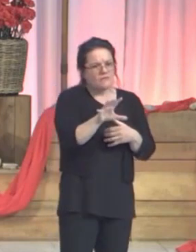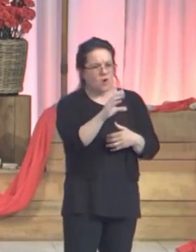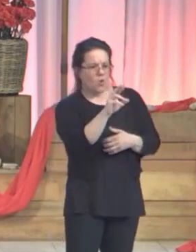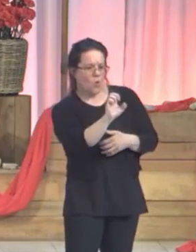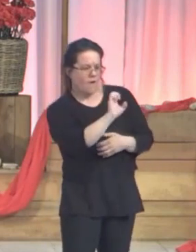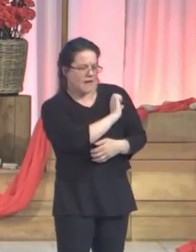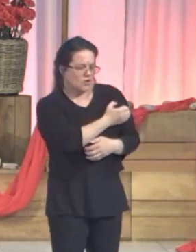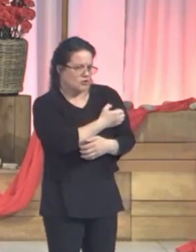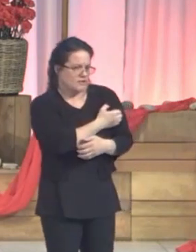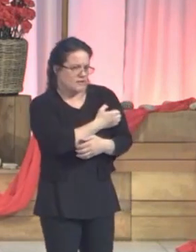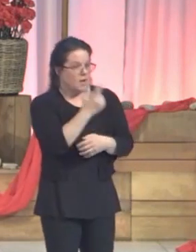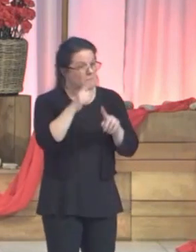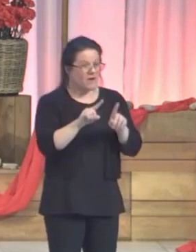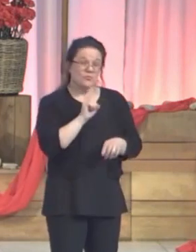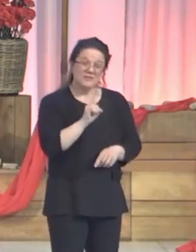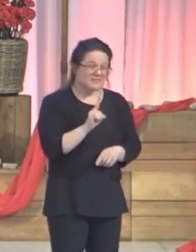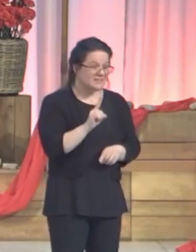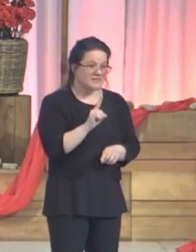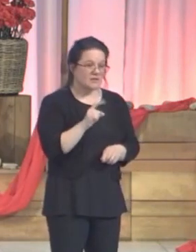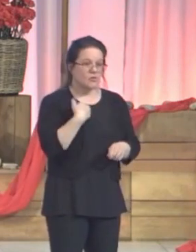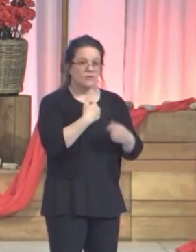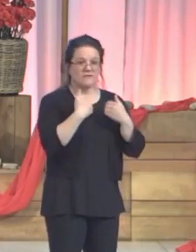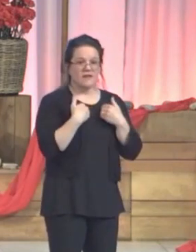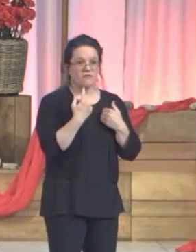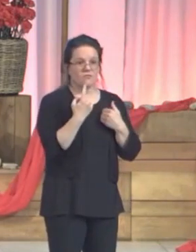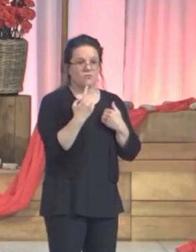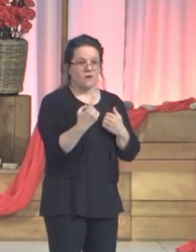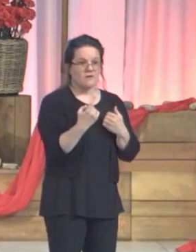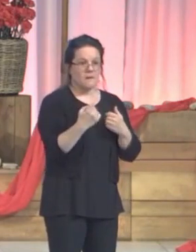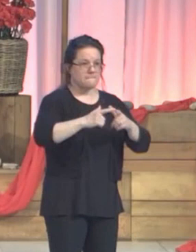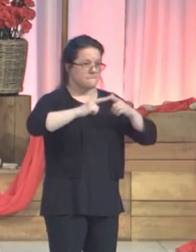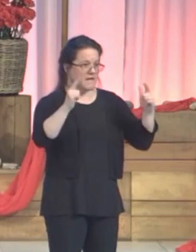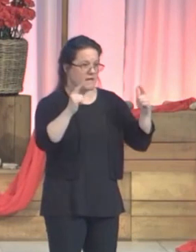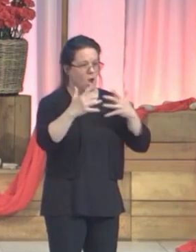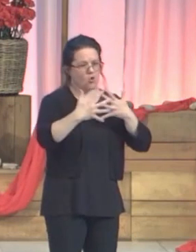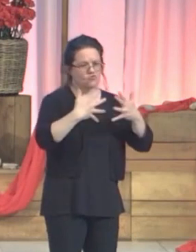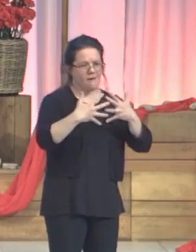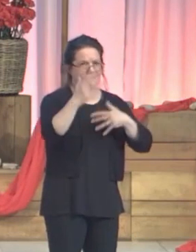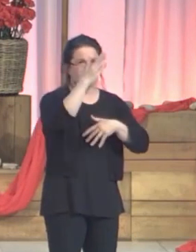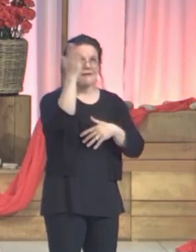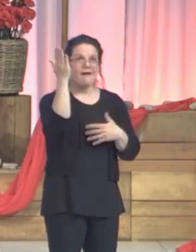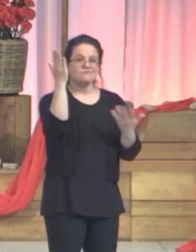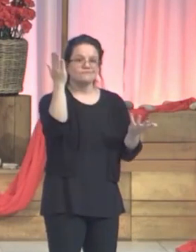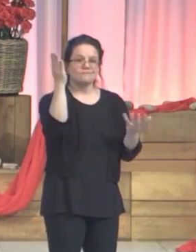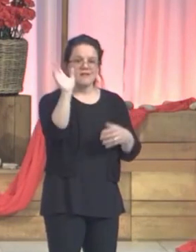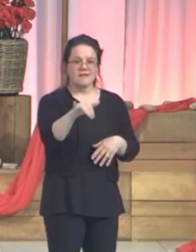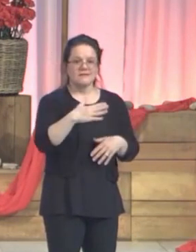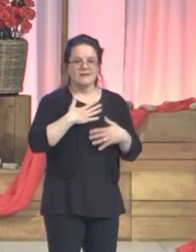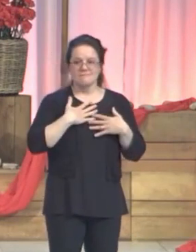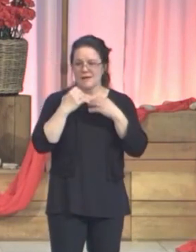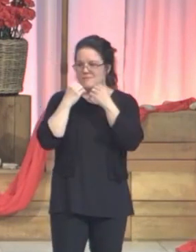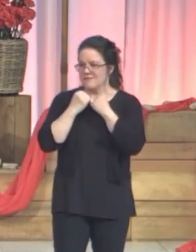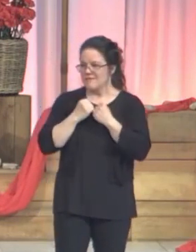behind this. The pagan energy. The reality is there's a one big grace advertisement guide on the altar table. And that Adventures is my in beloved grace.